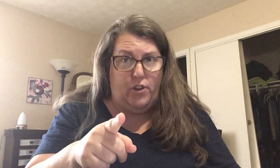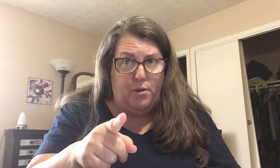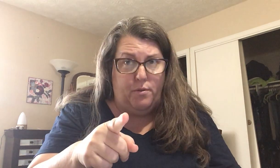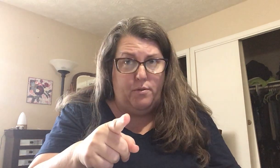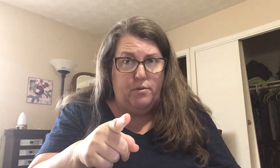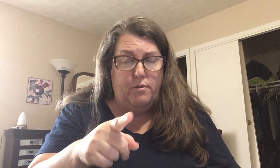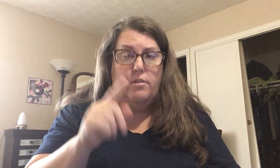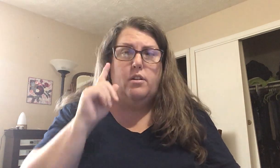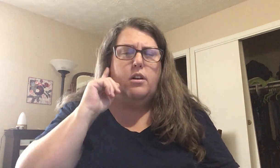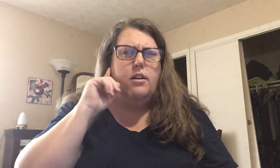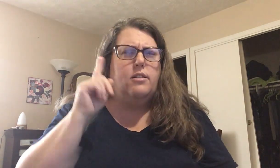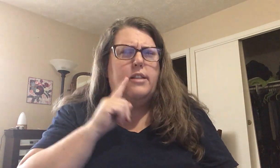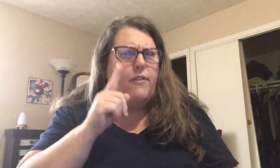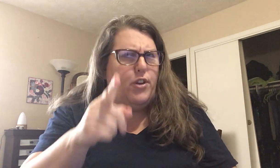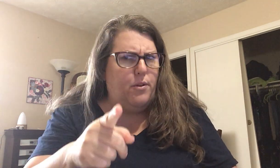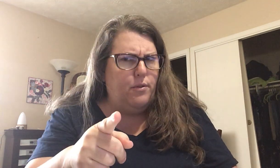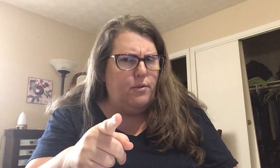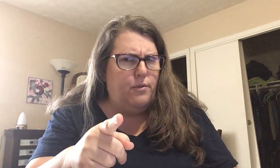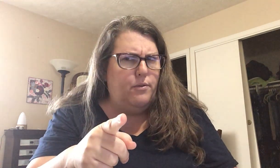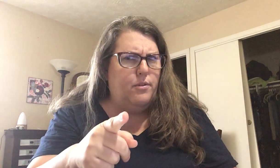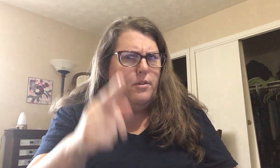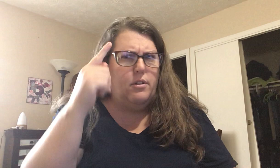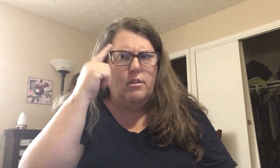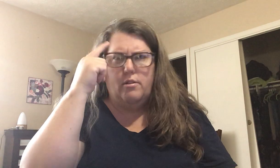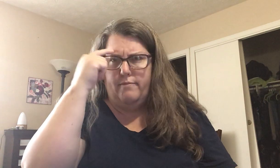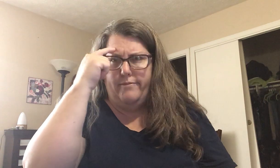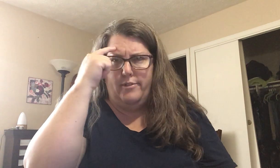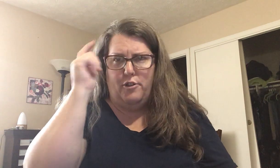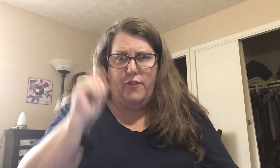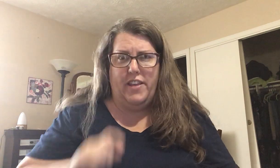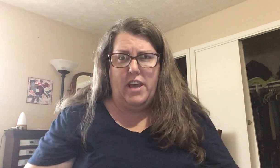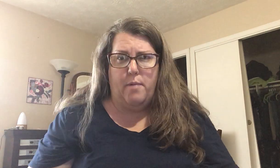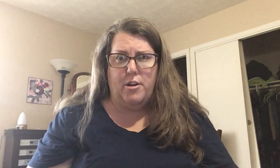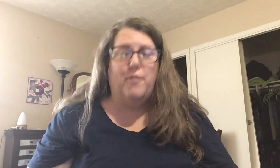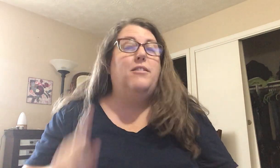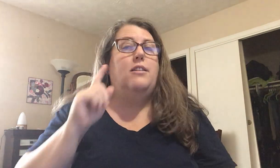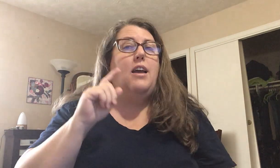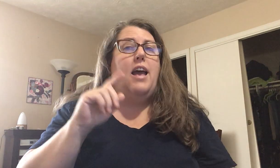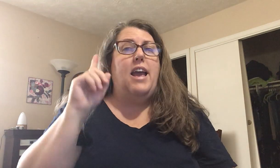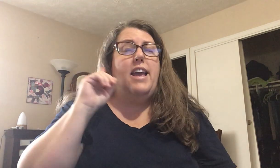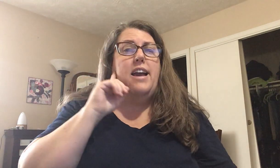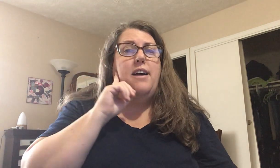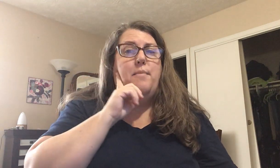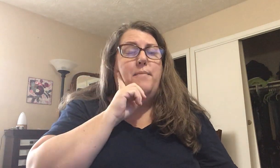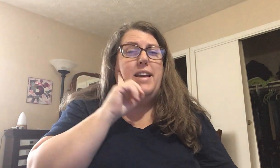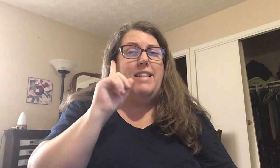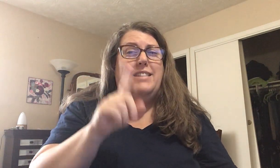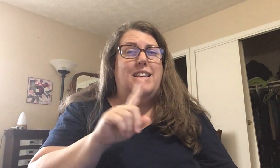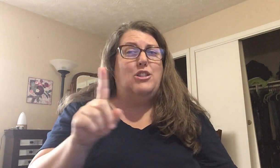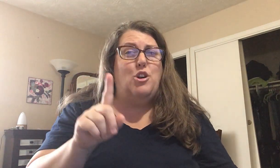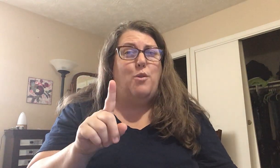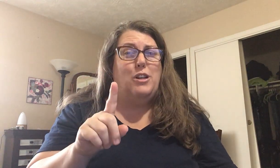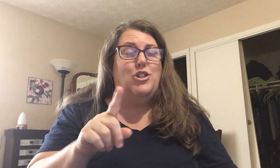you? Deaf you? Forget the eyebrow. That's a yes or no question,